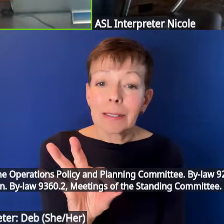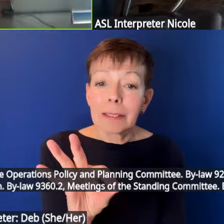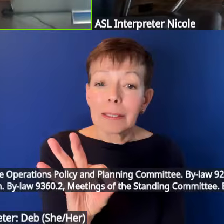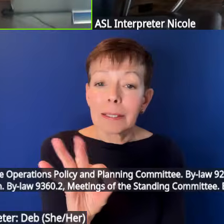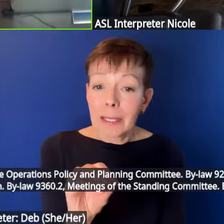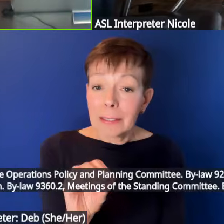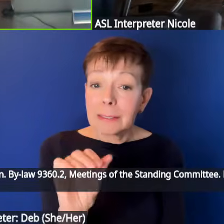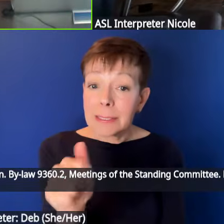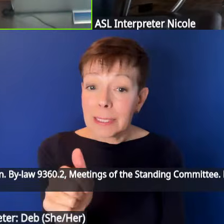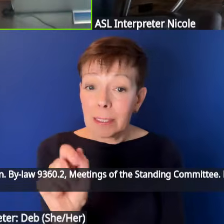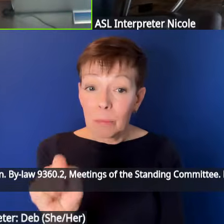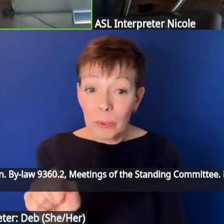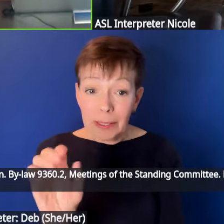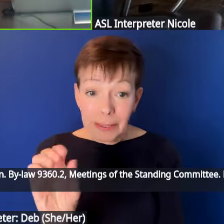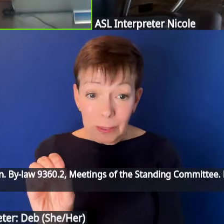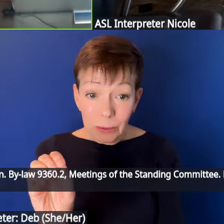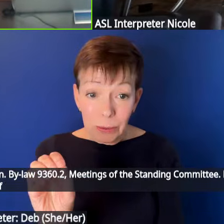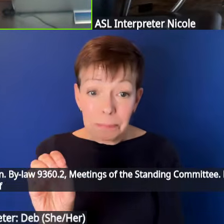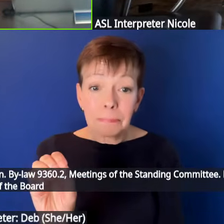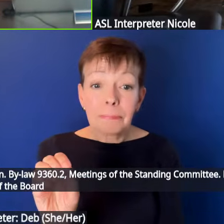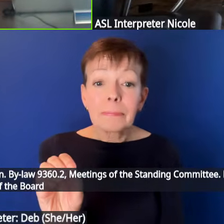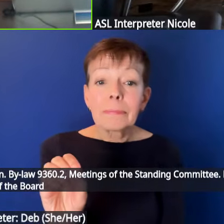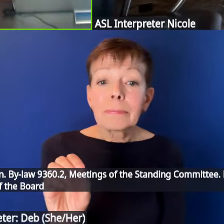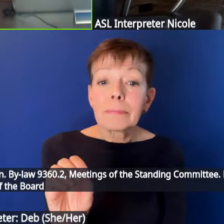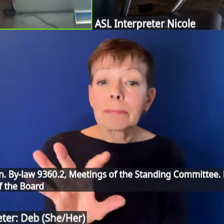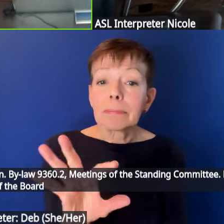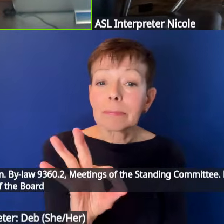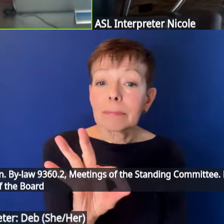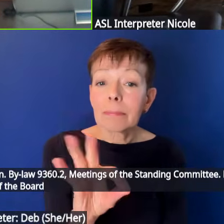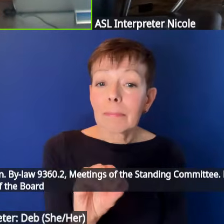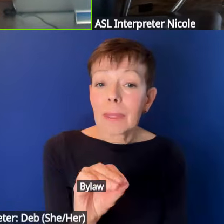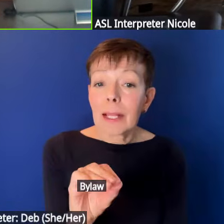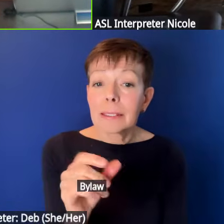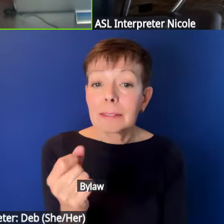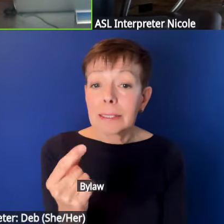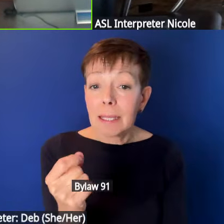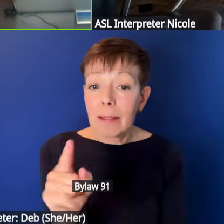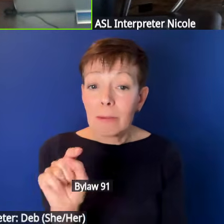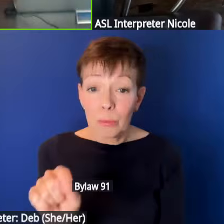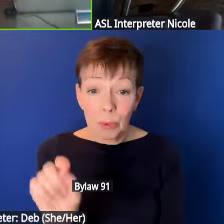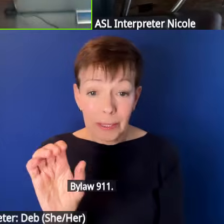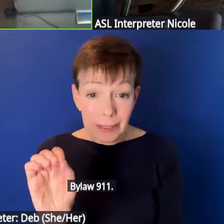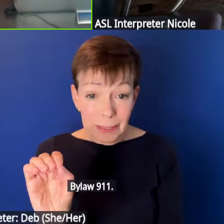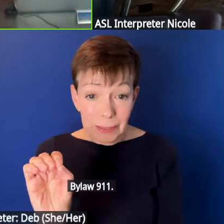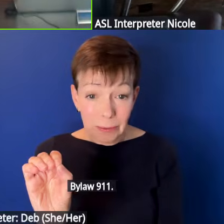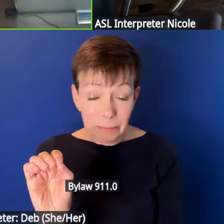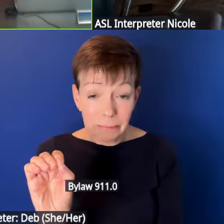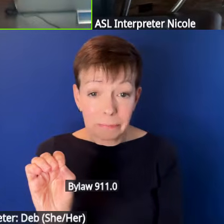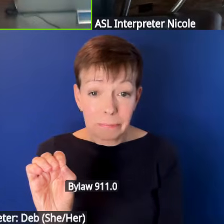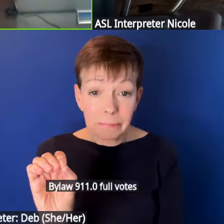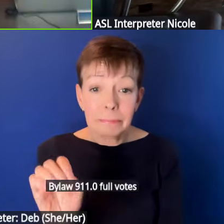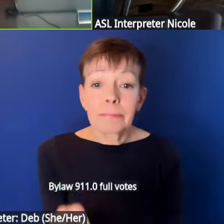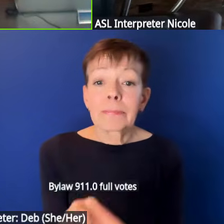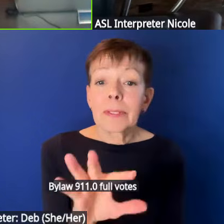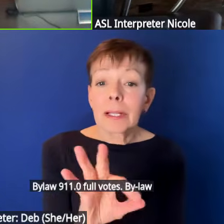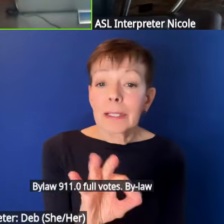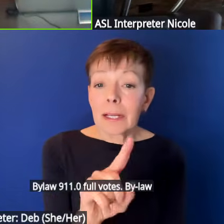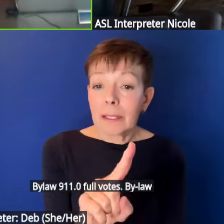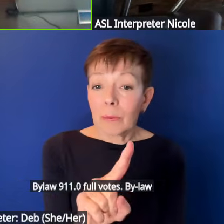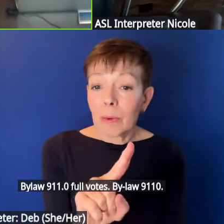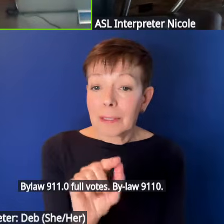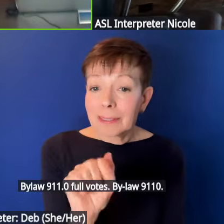9010.0, bylaws of the board. Bylaw 9011.0, Full votes, bylaw